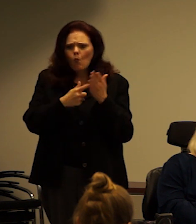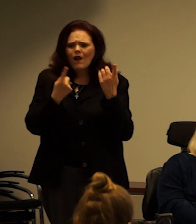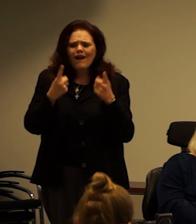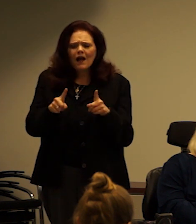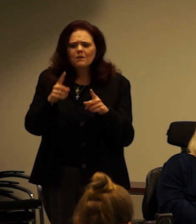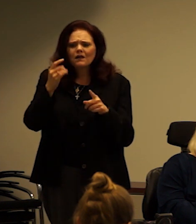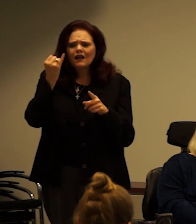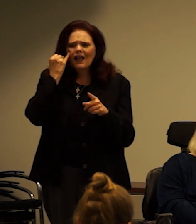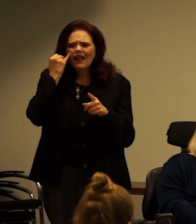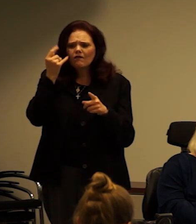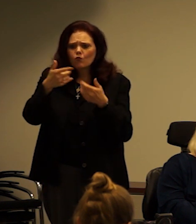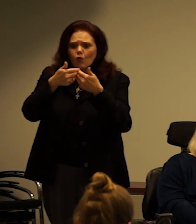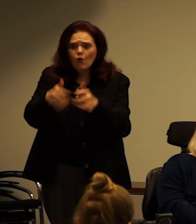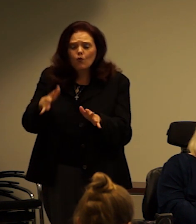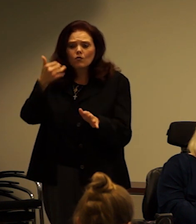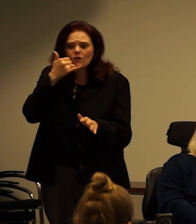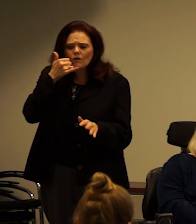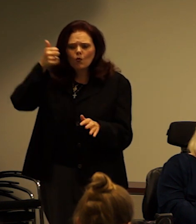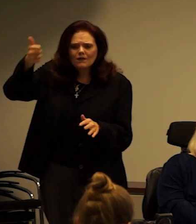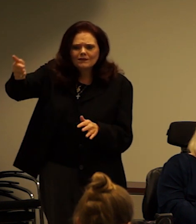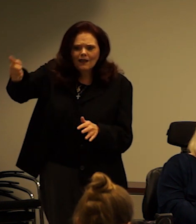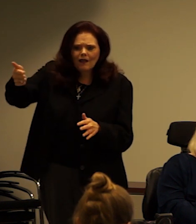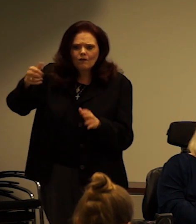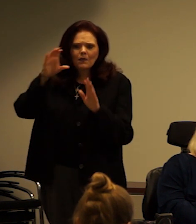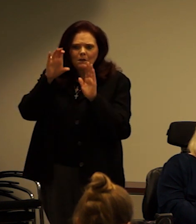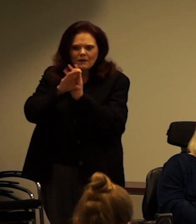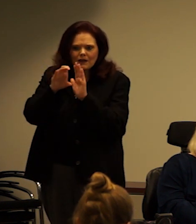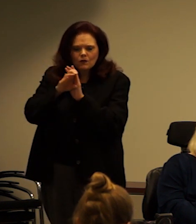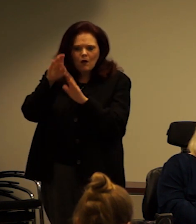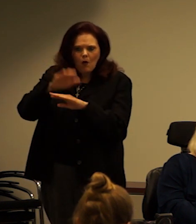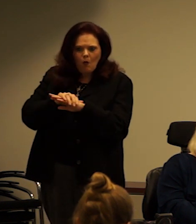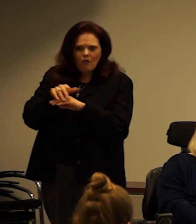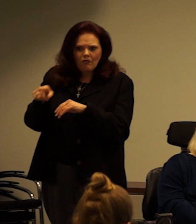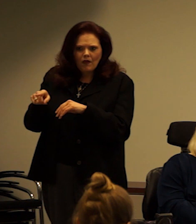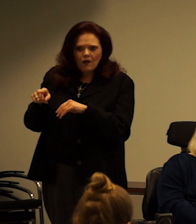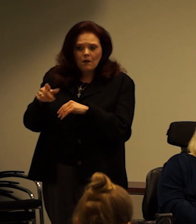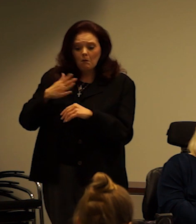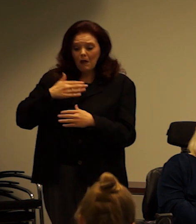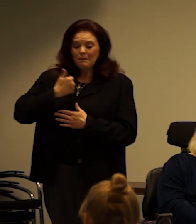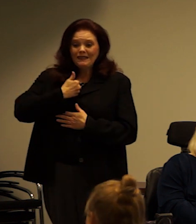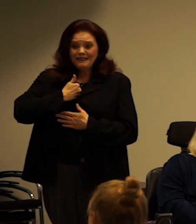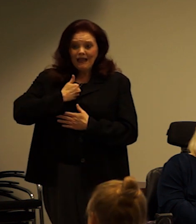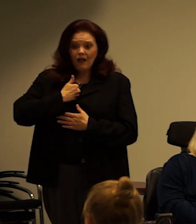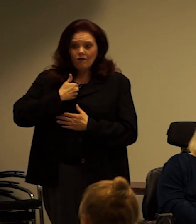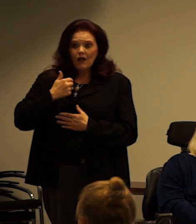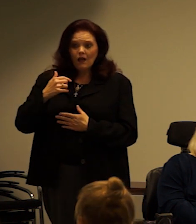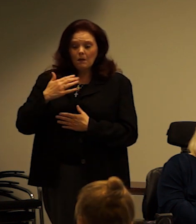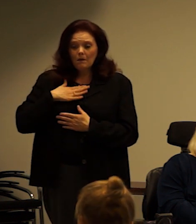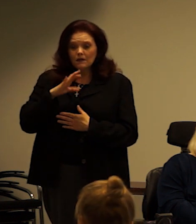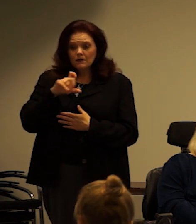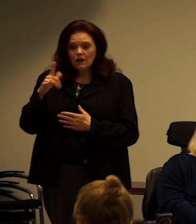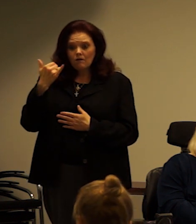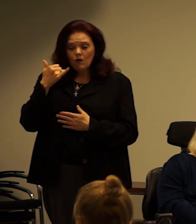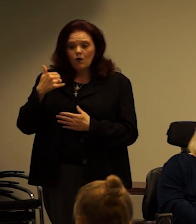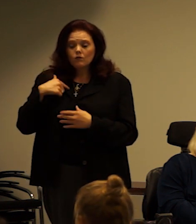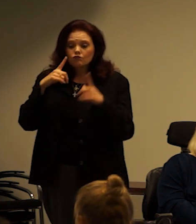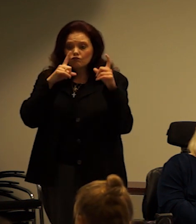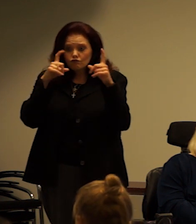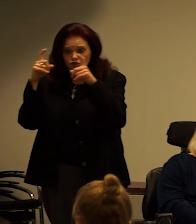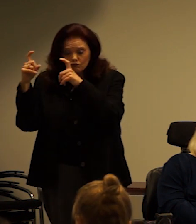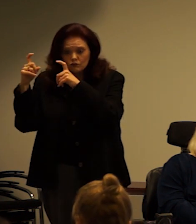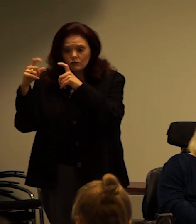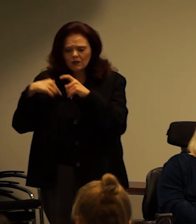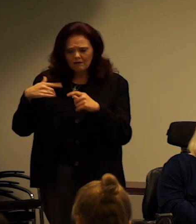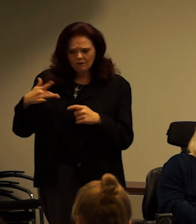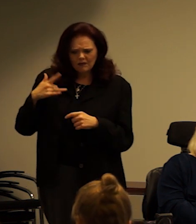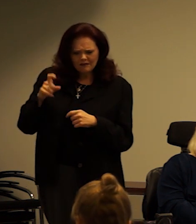if you actually lose the phone itself. Right. With the pictures on it. Yeah, I usually, myself, with my cell phone, if I take pictures that I